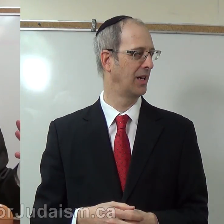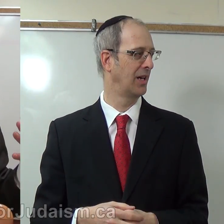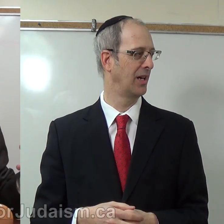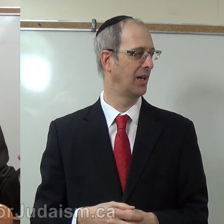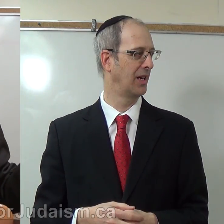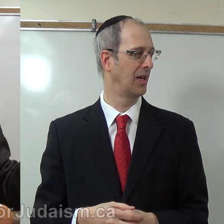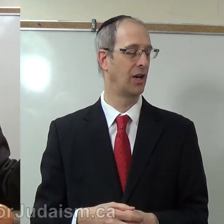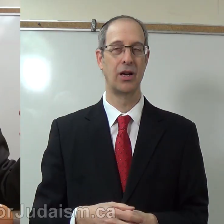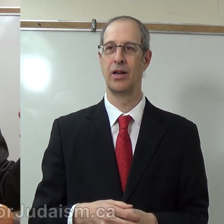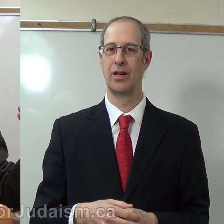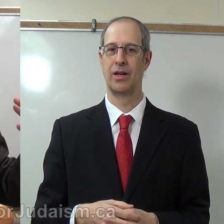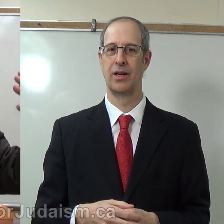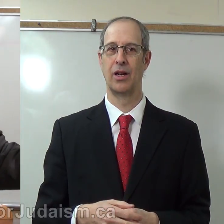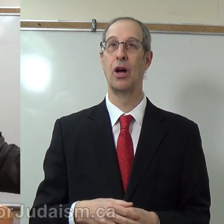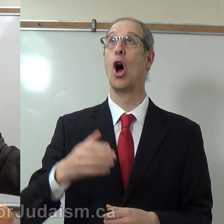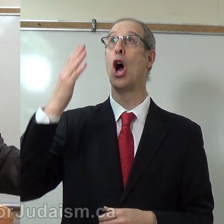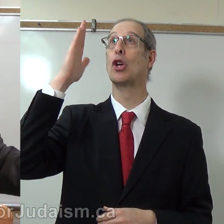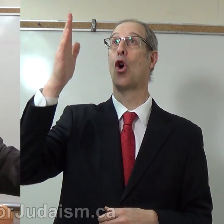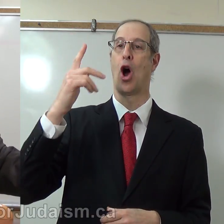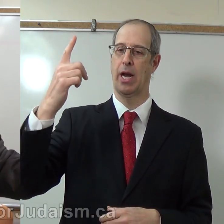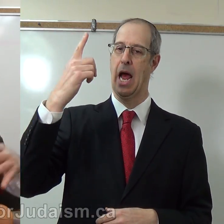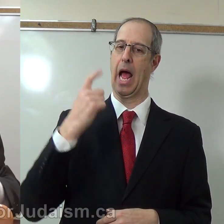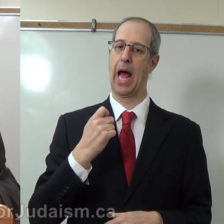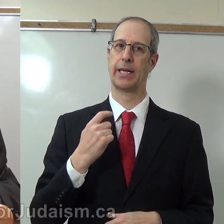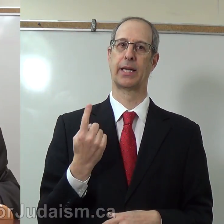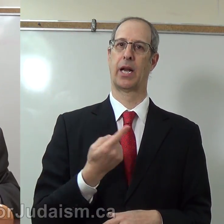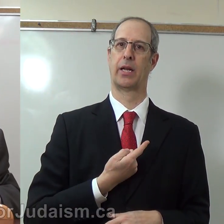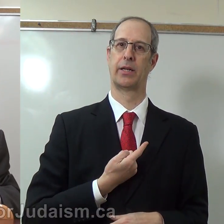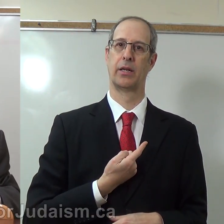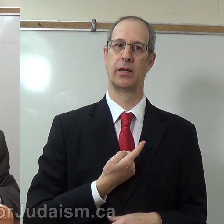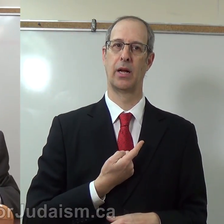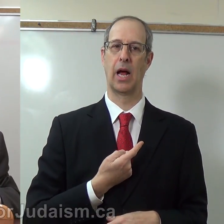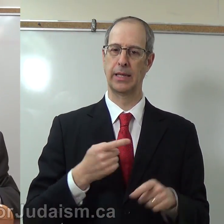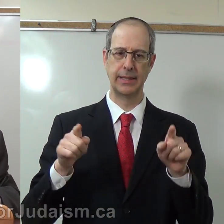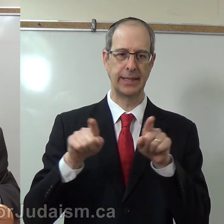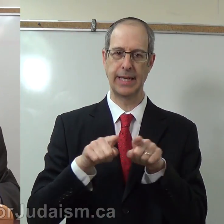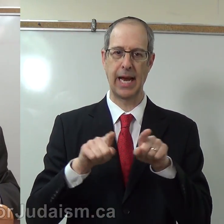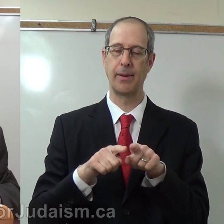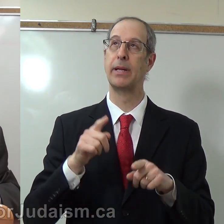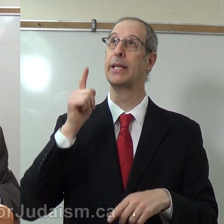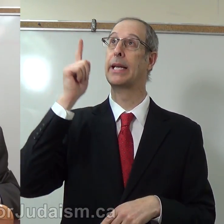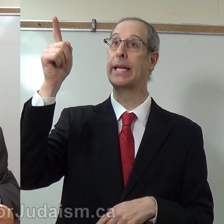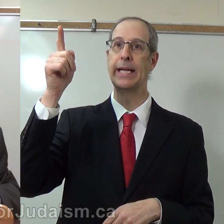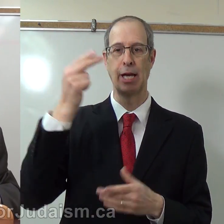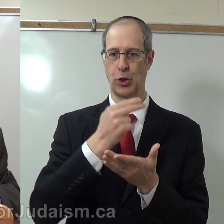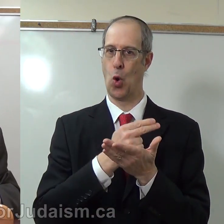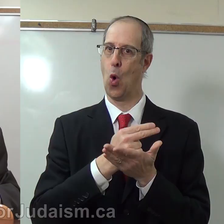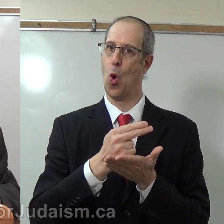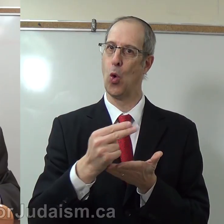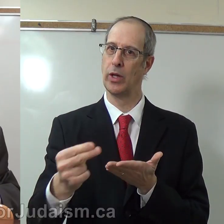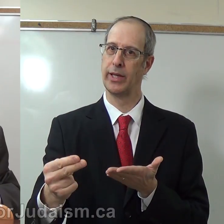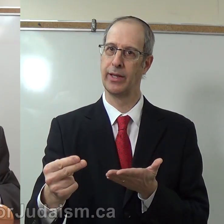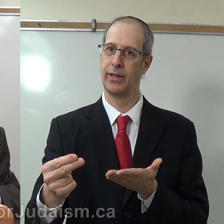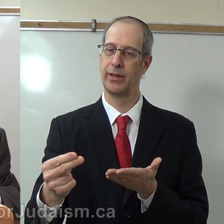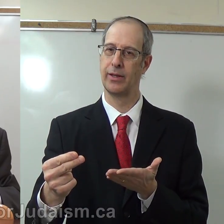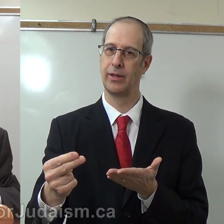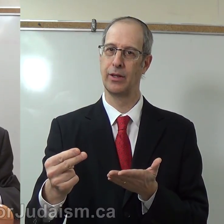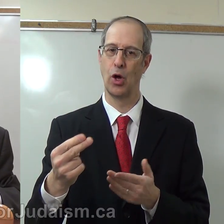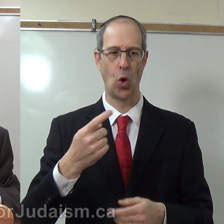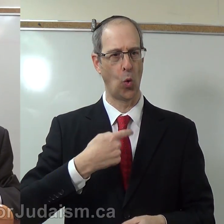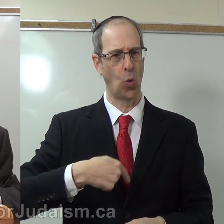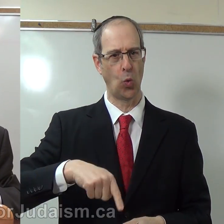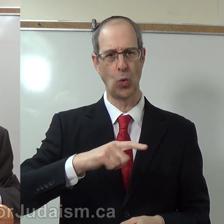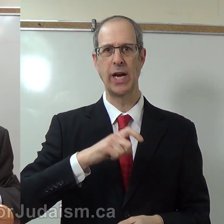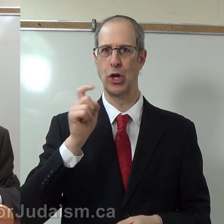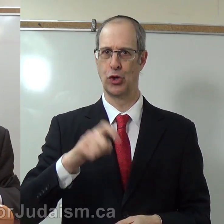God asks us that just as he is holy we